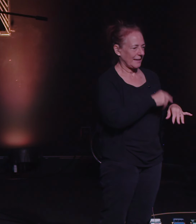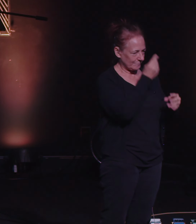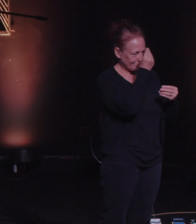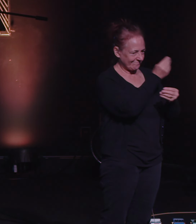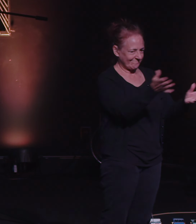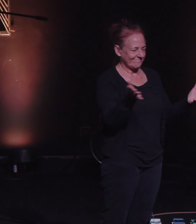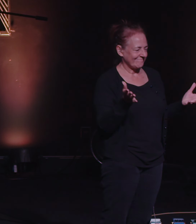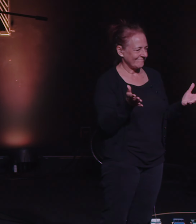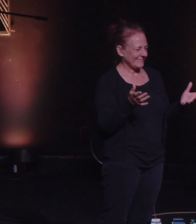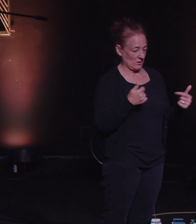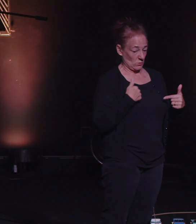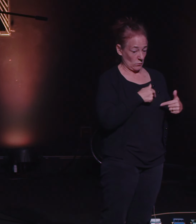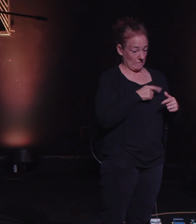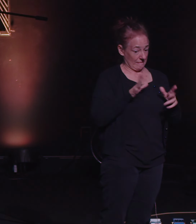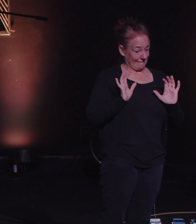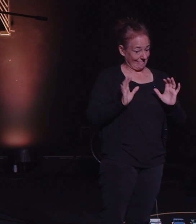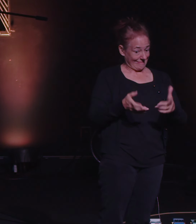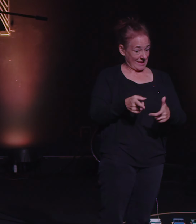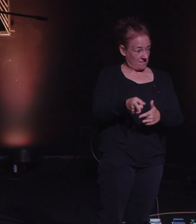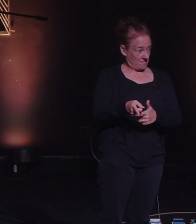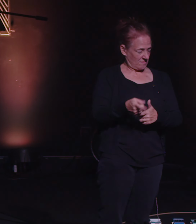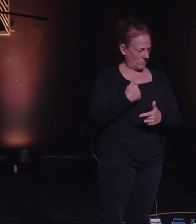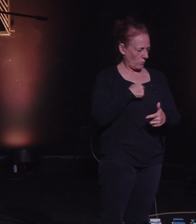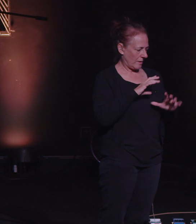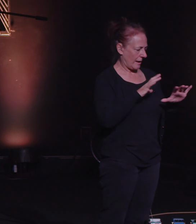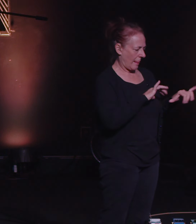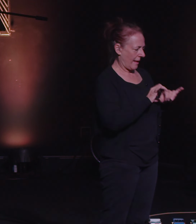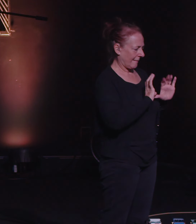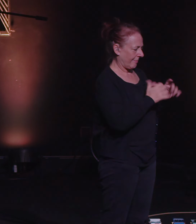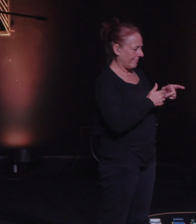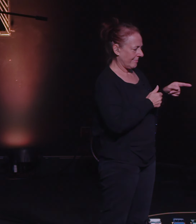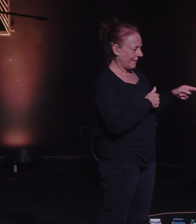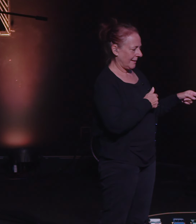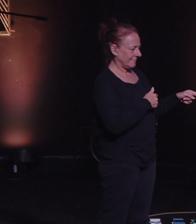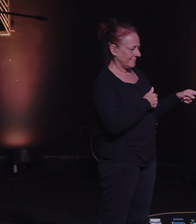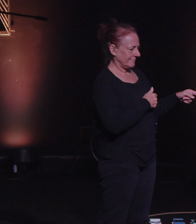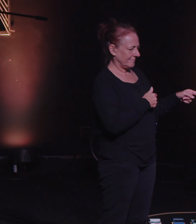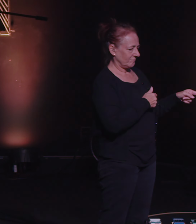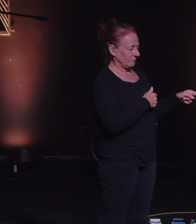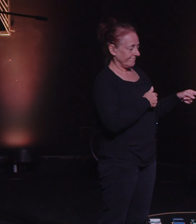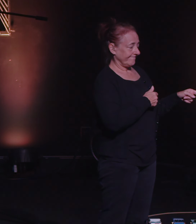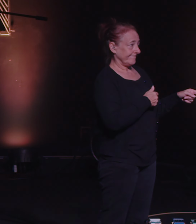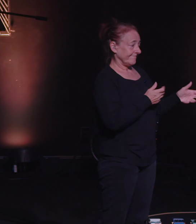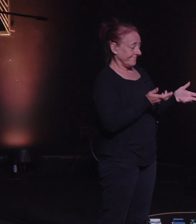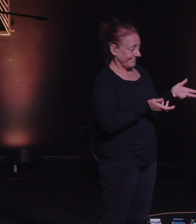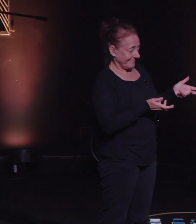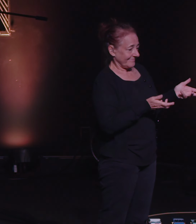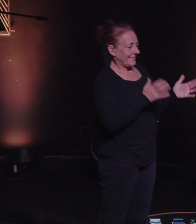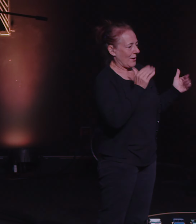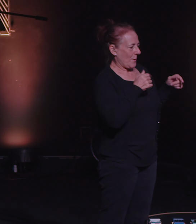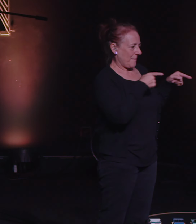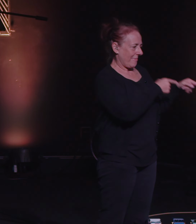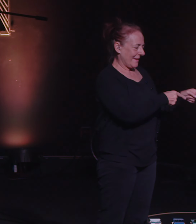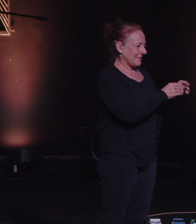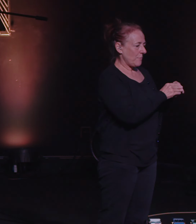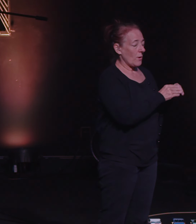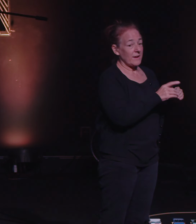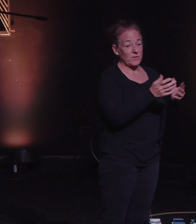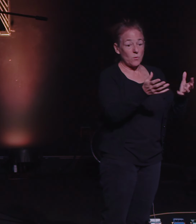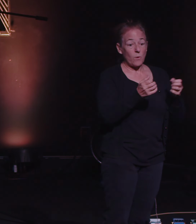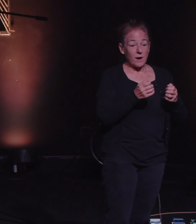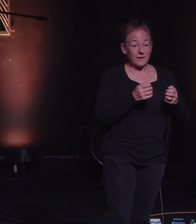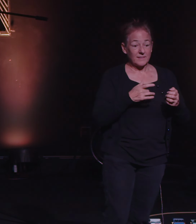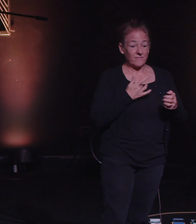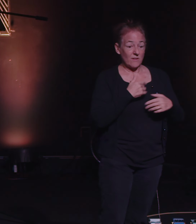important conversation for us to have. If you come to Simple Church to feel comfortable, you're not going to like this